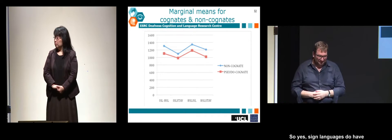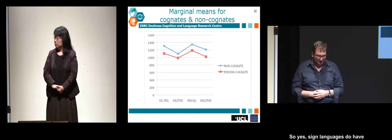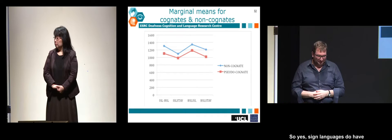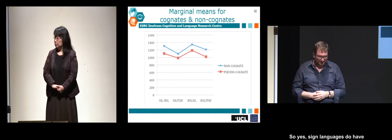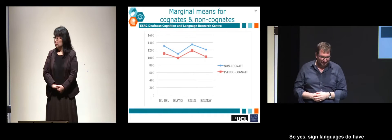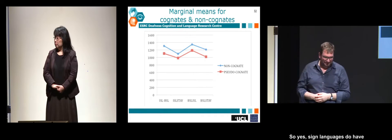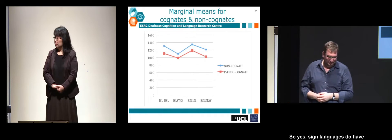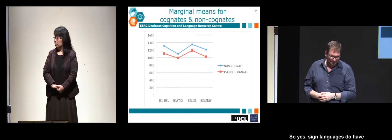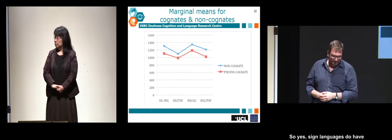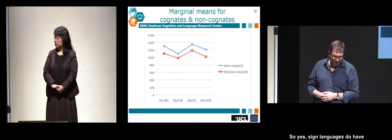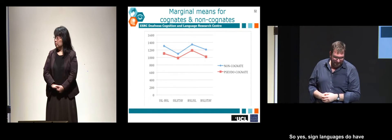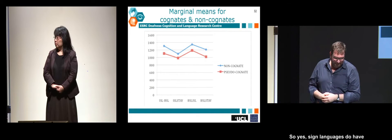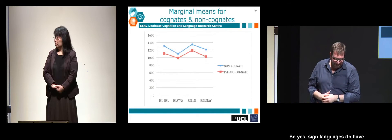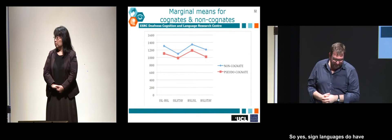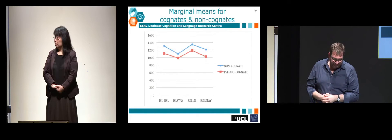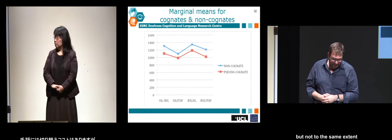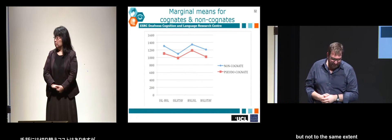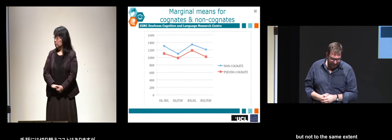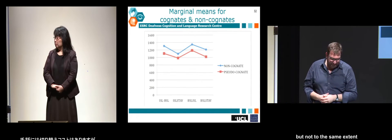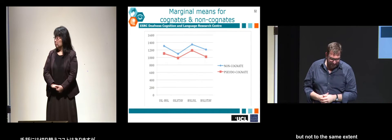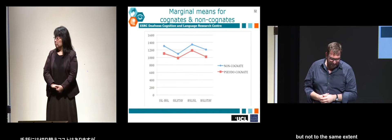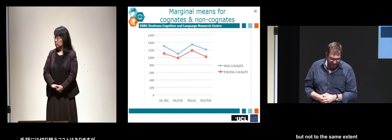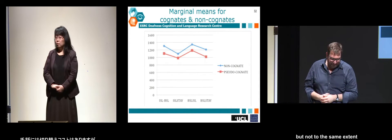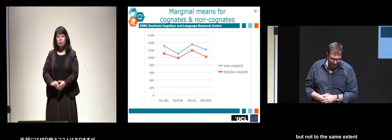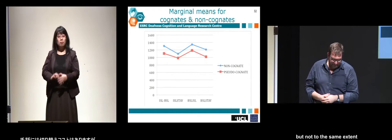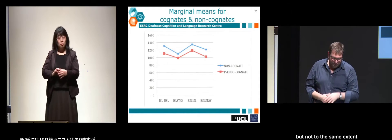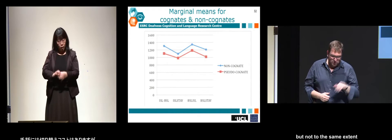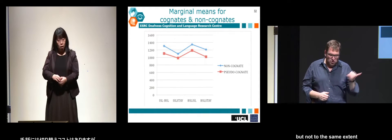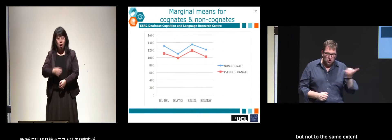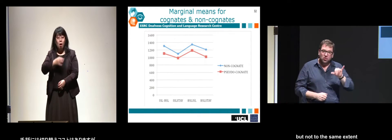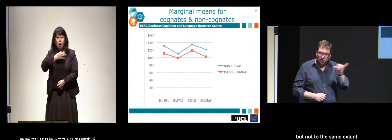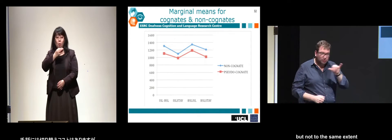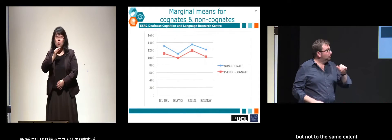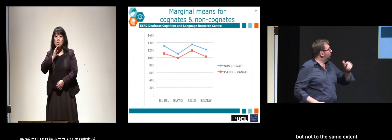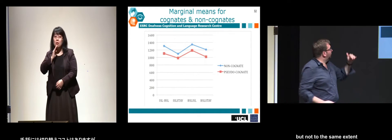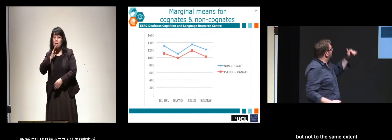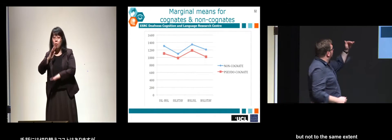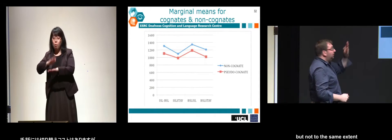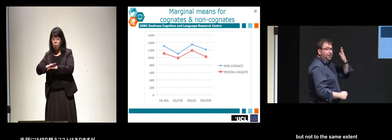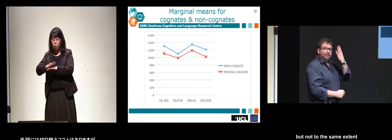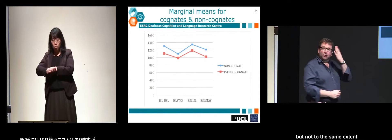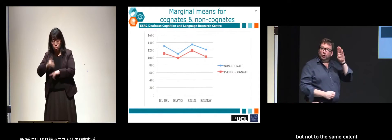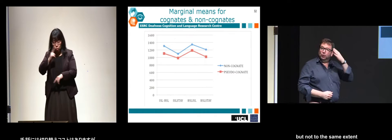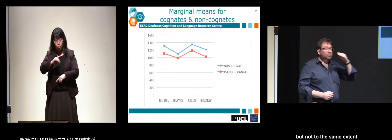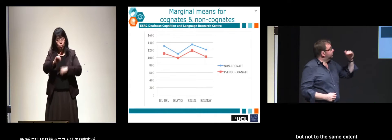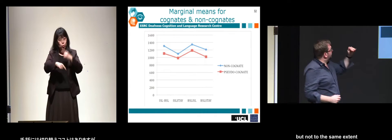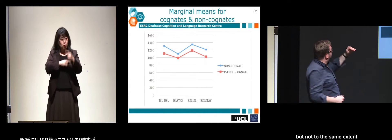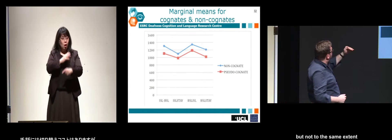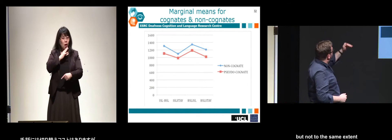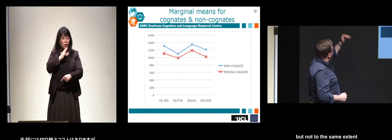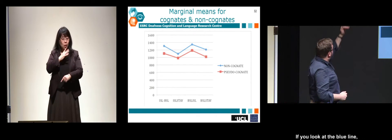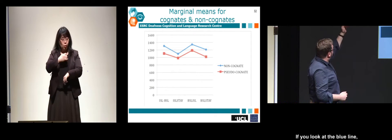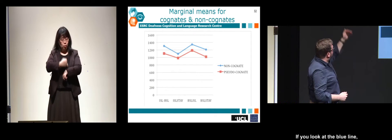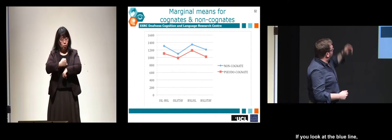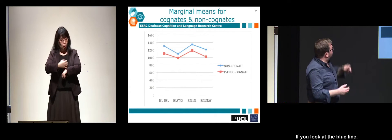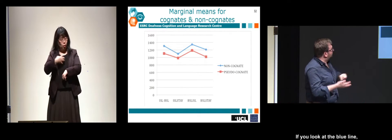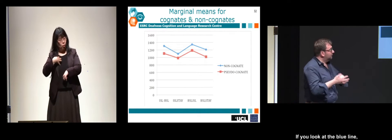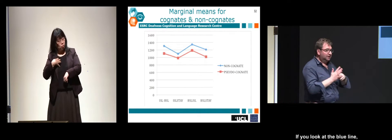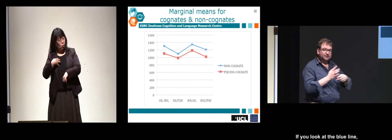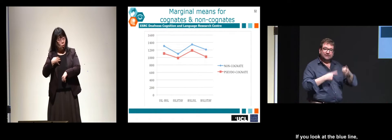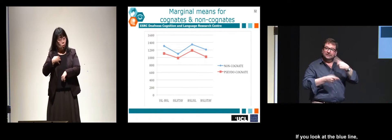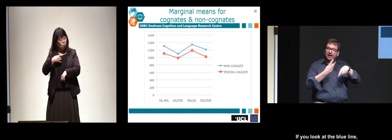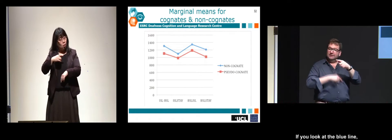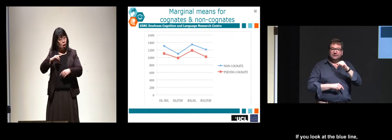do have a switching cost, but not to the same extent as you see in spoken languages. If you look at the